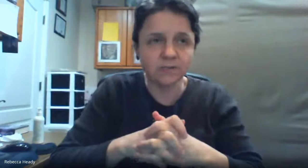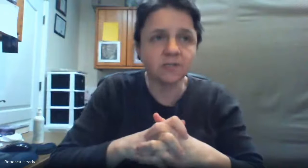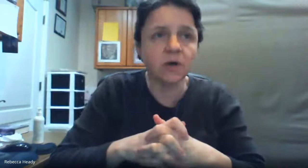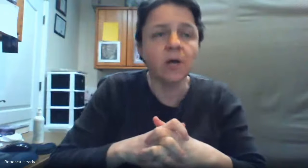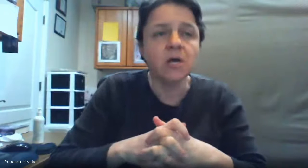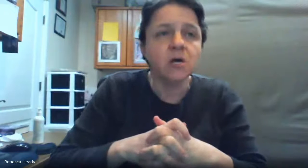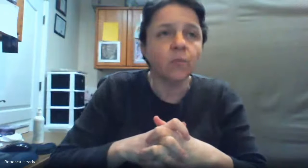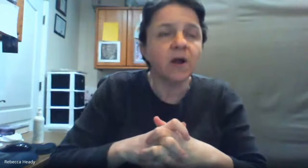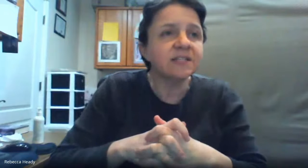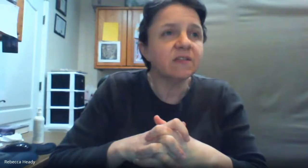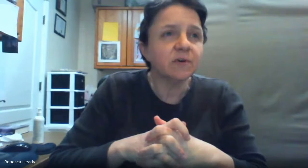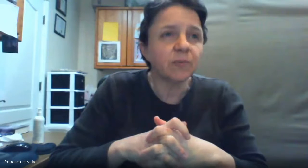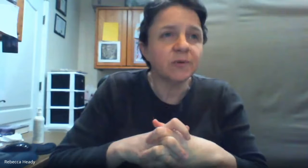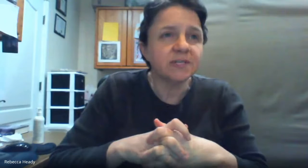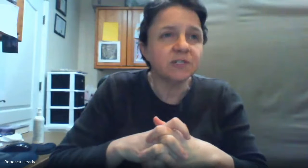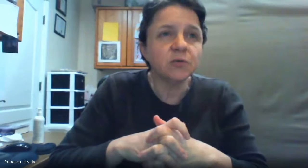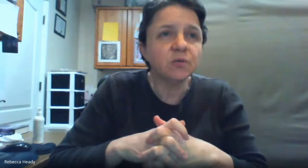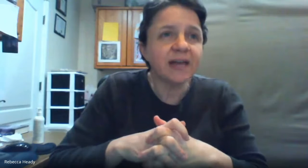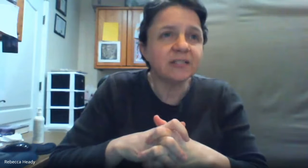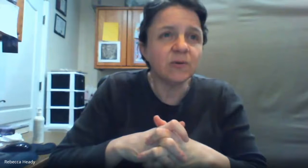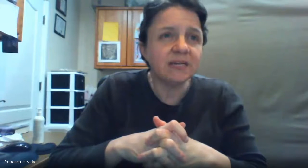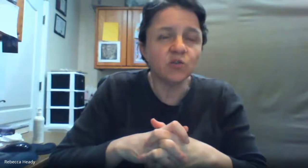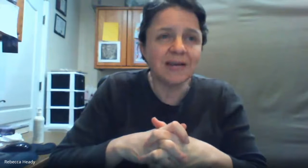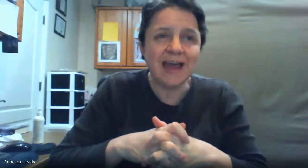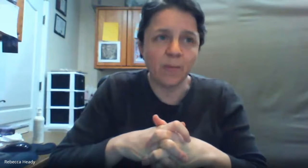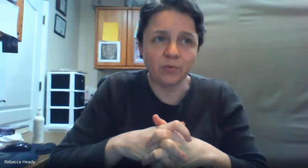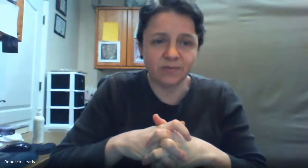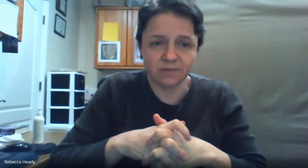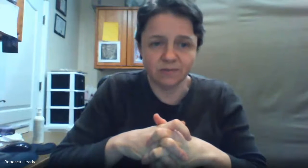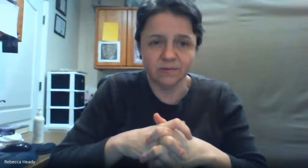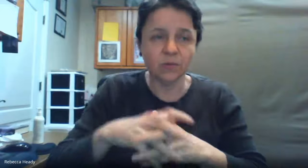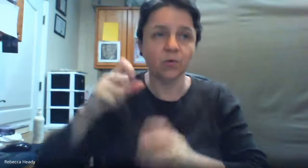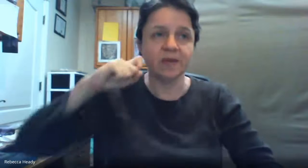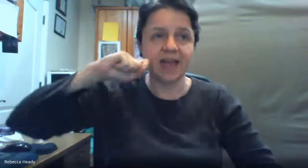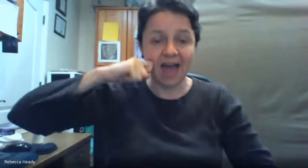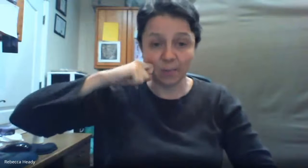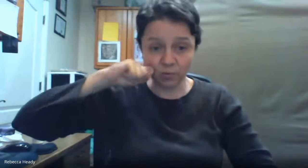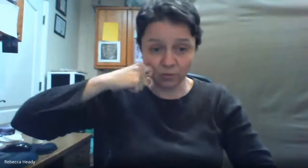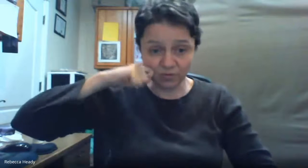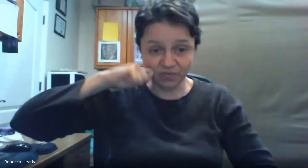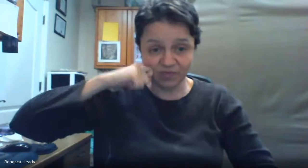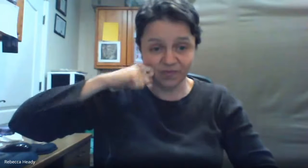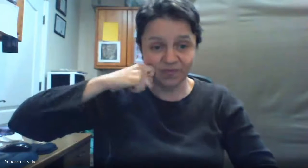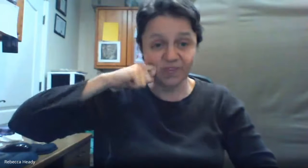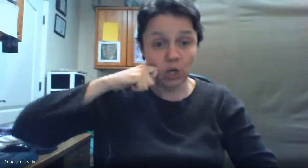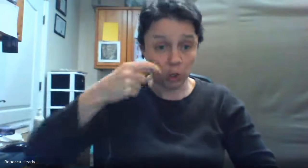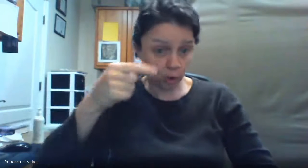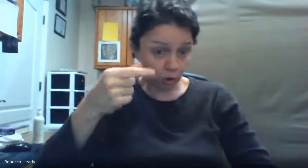words. So we already did the first one. We did, do you like to eat green apples? So it would be apple,